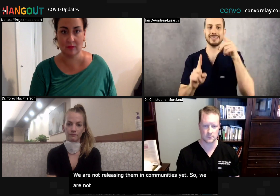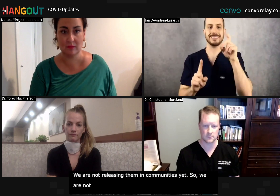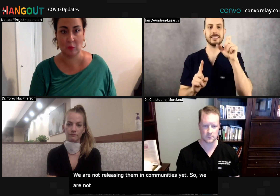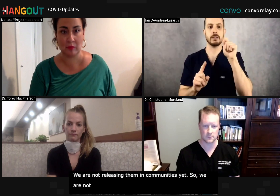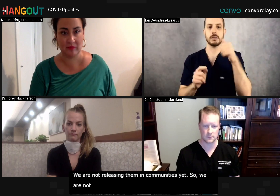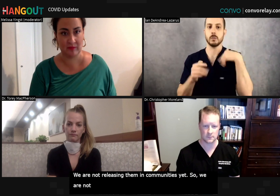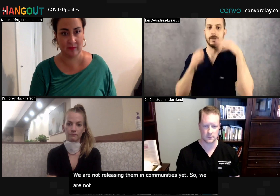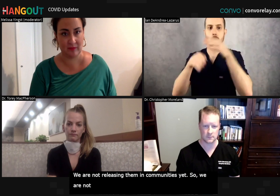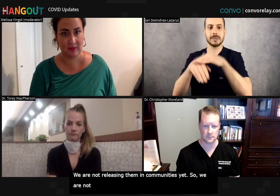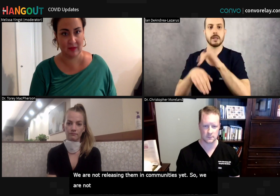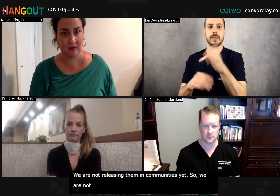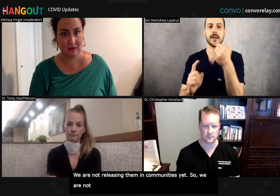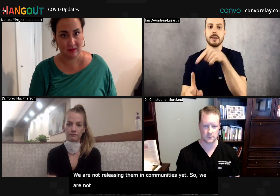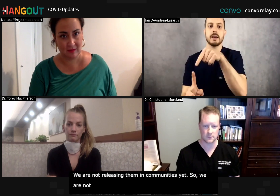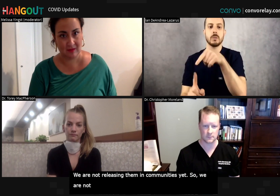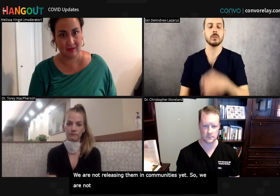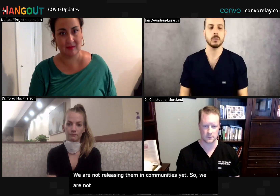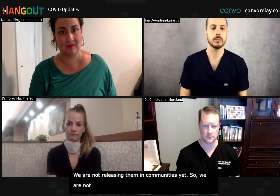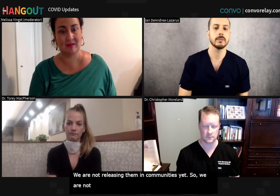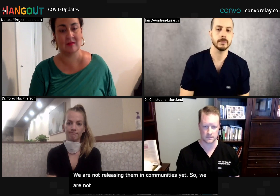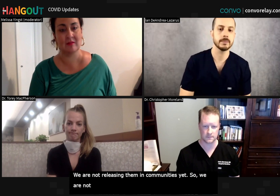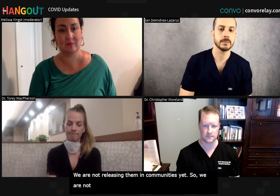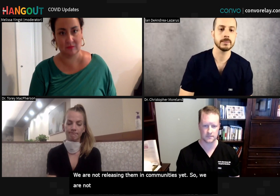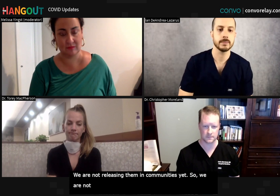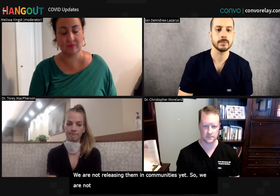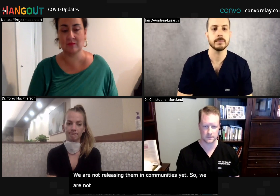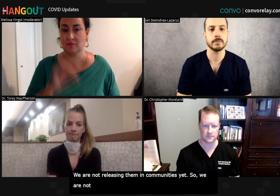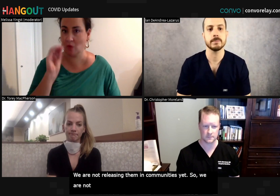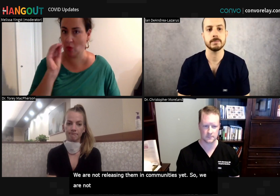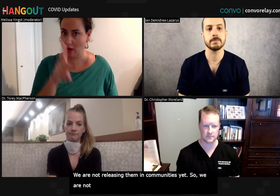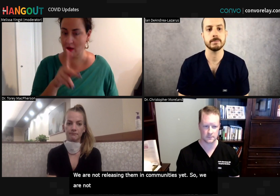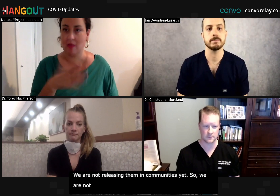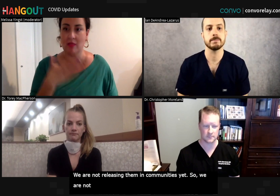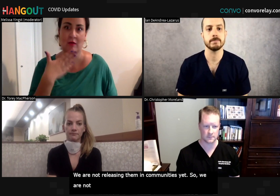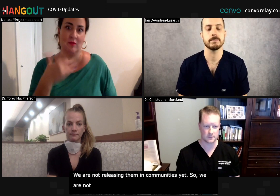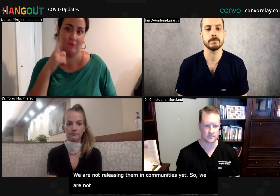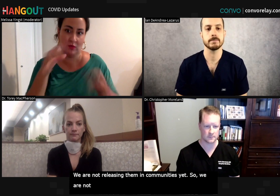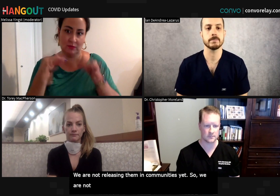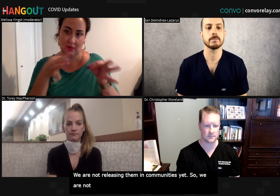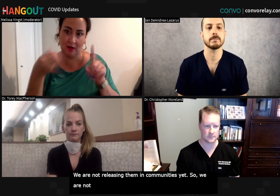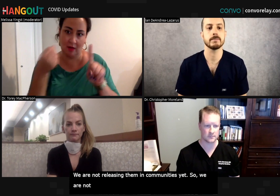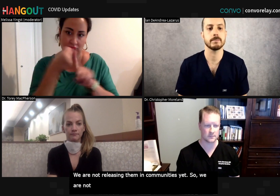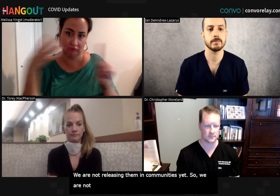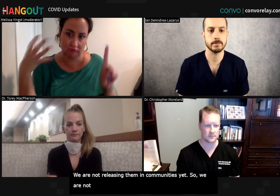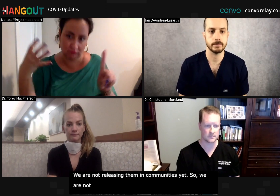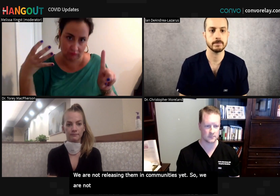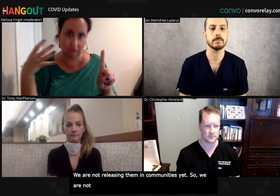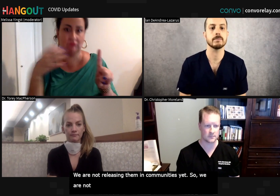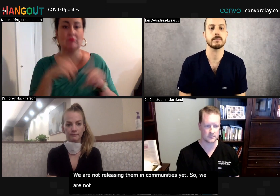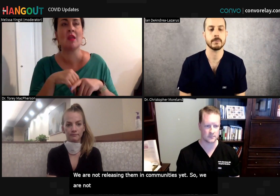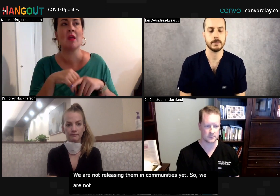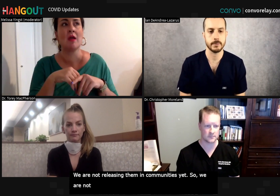for. So our concern is Delta at this point, and we're looking out for Delta. Okay, thank you for explaining